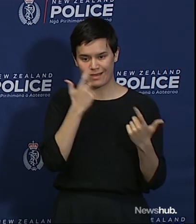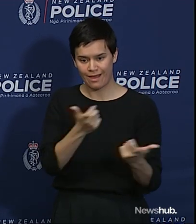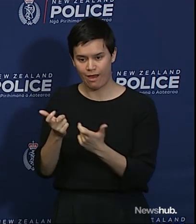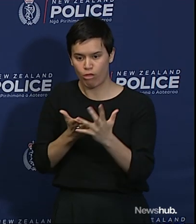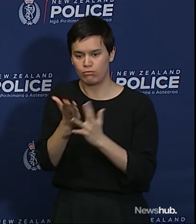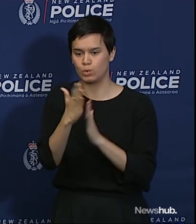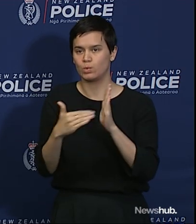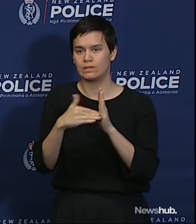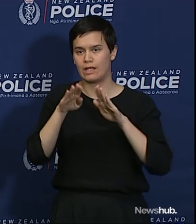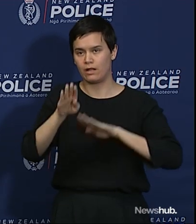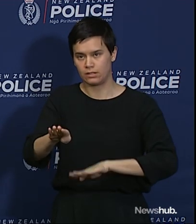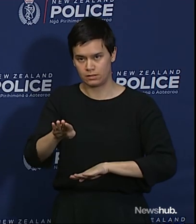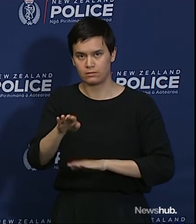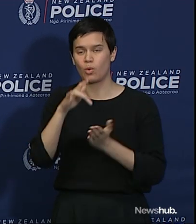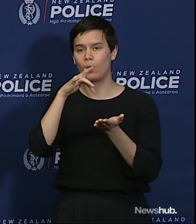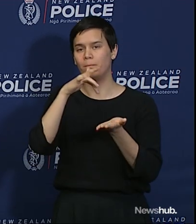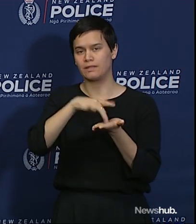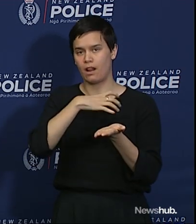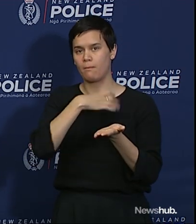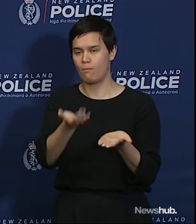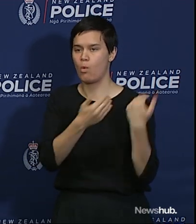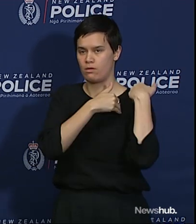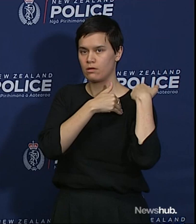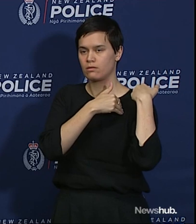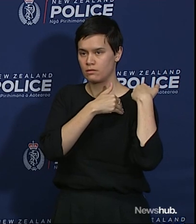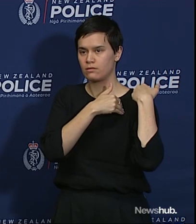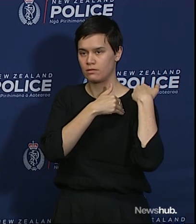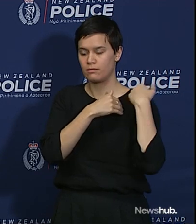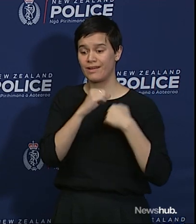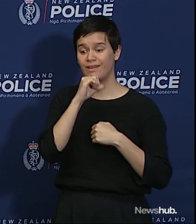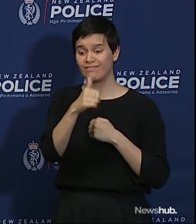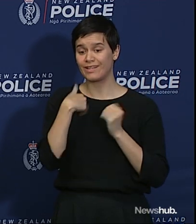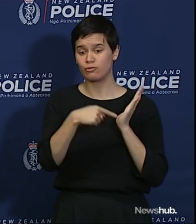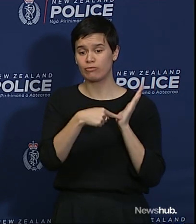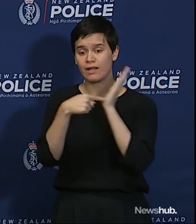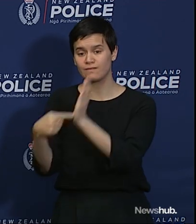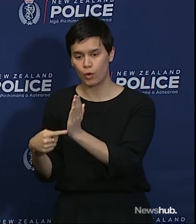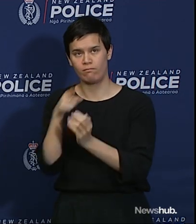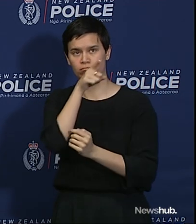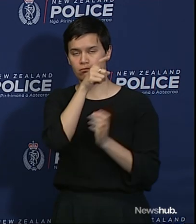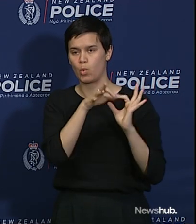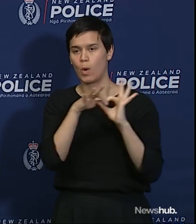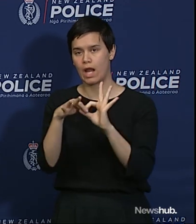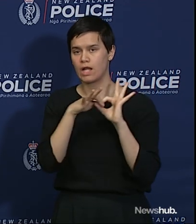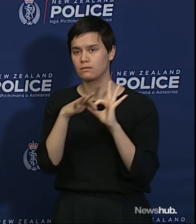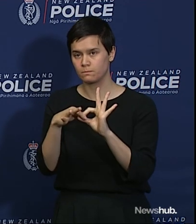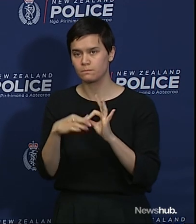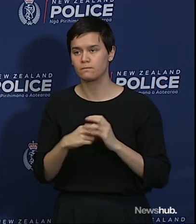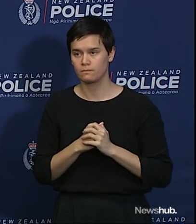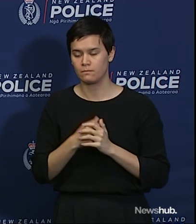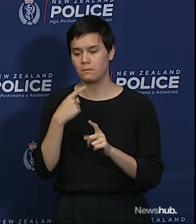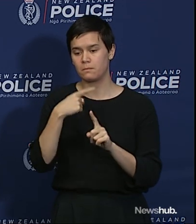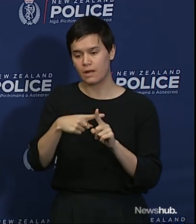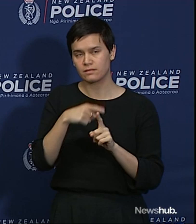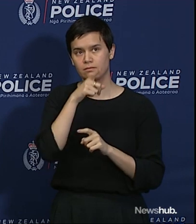country for where those people are cared for if transfers are required, and also to lead the